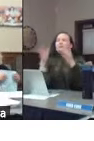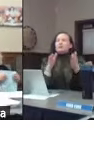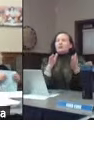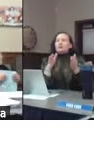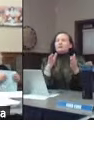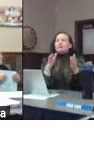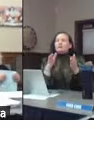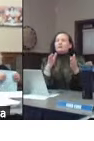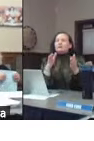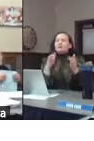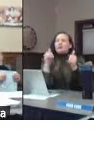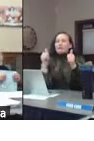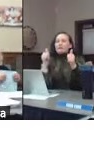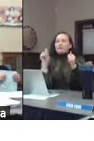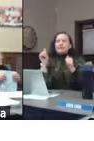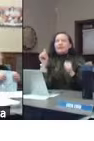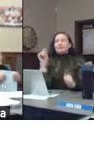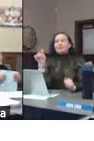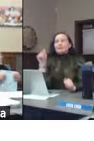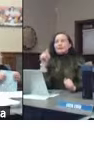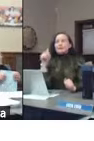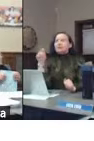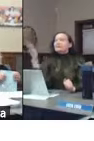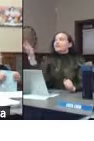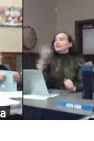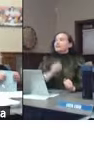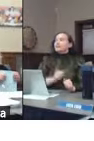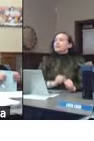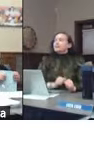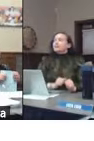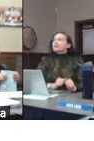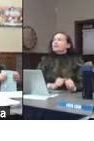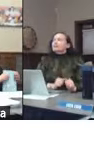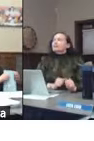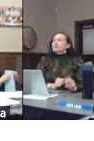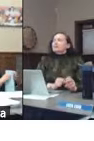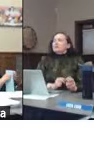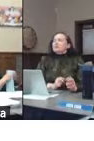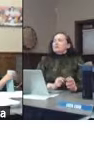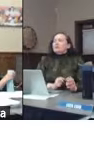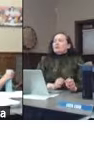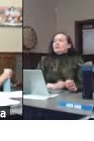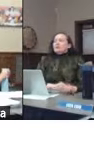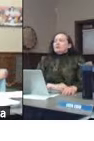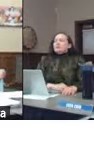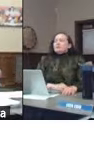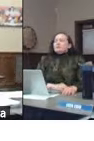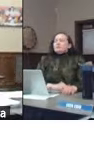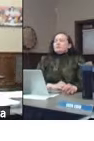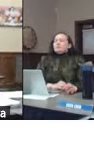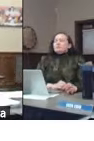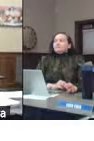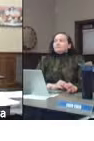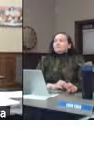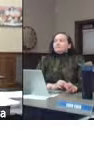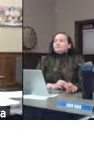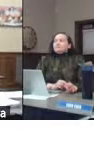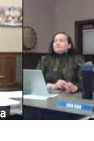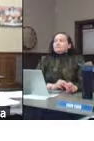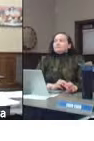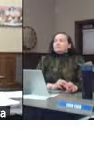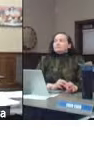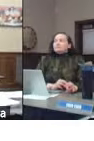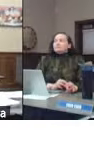development that we would do the consultation. Okay, thanks for the clarification. Yes, Secretary Treasurer. Yeah, I'd just like to add that, we have